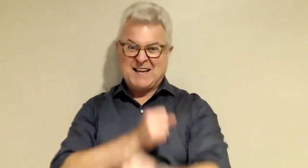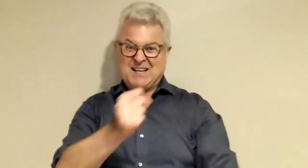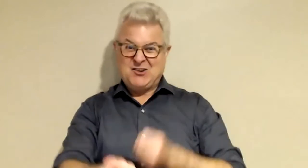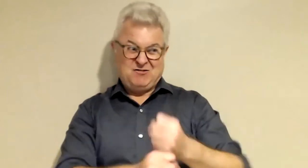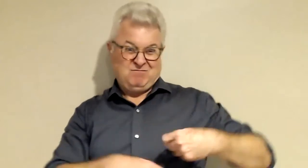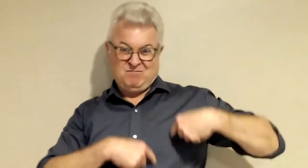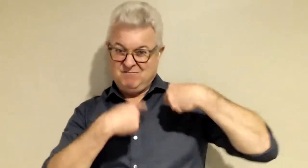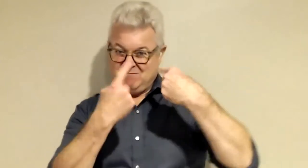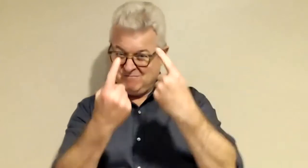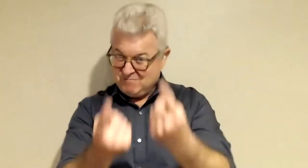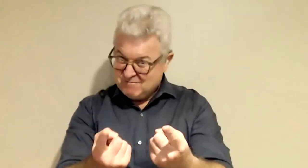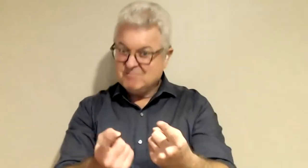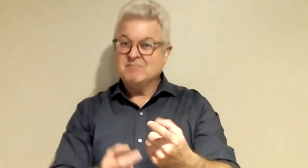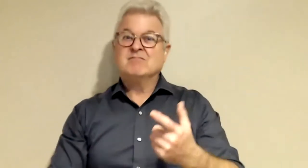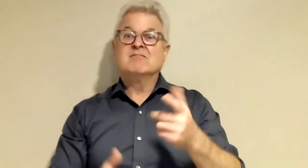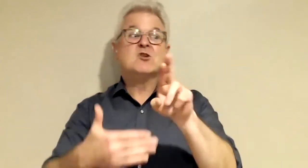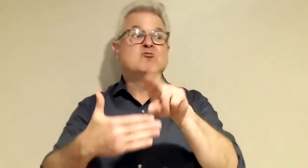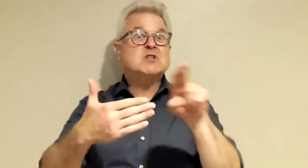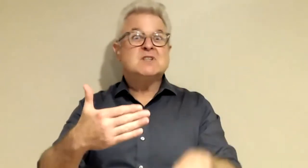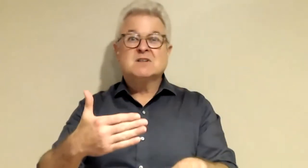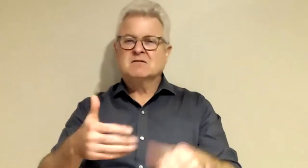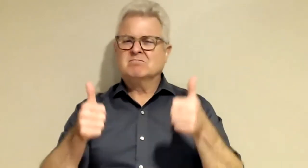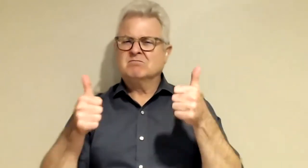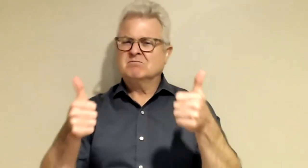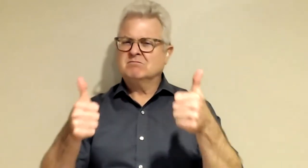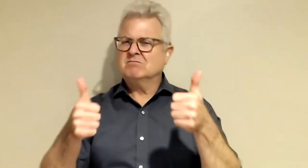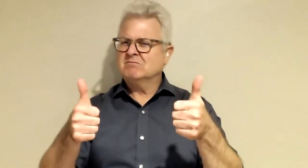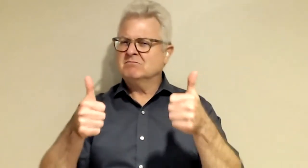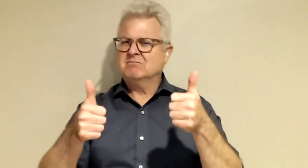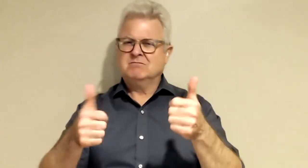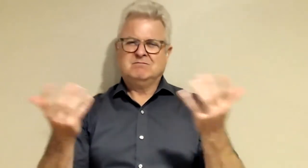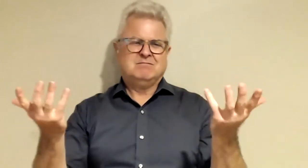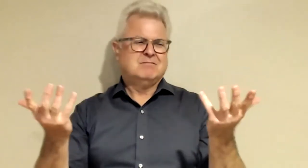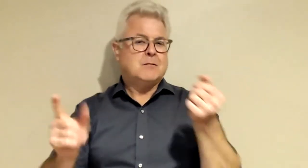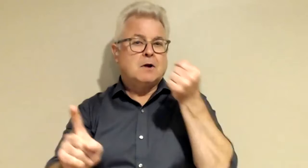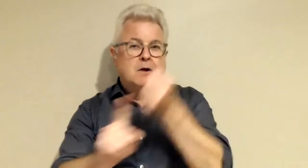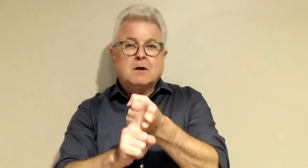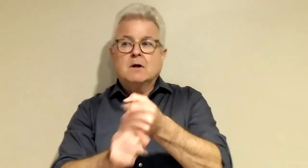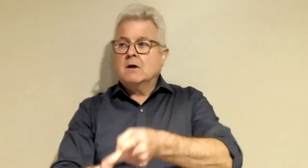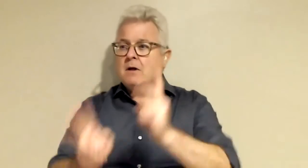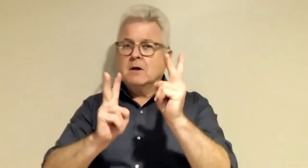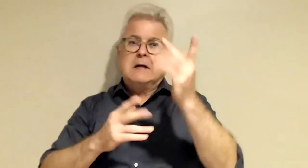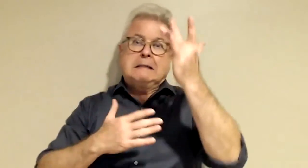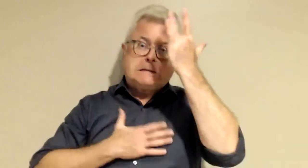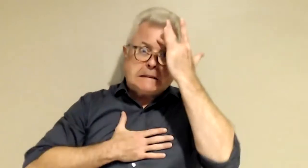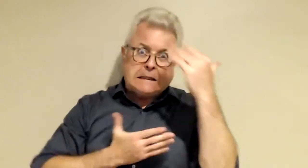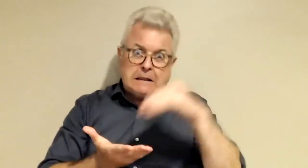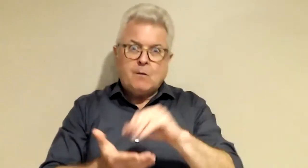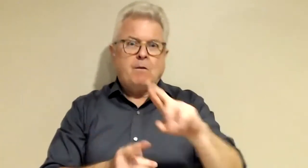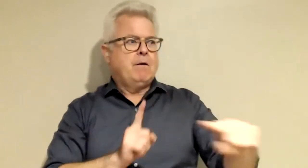shows, since they've been collecting this information for the last year, that the results are extremely good in